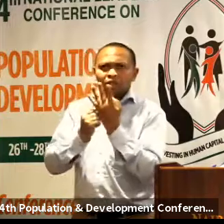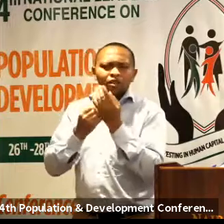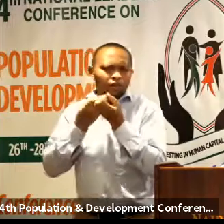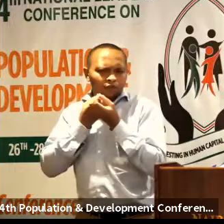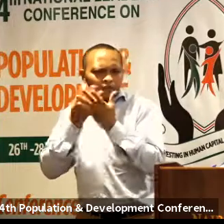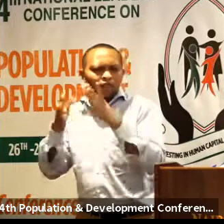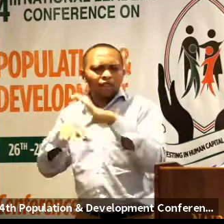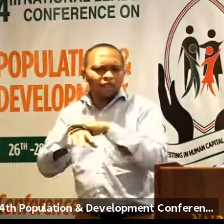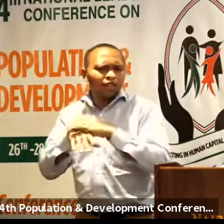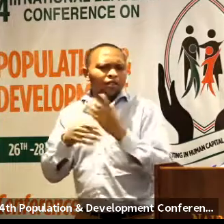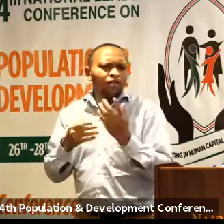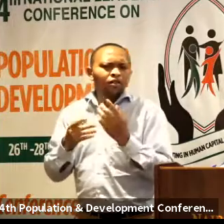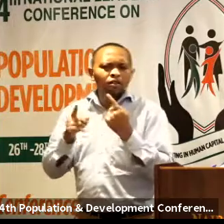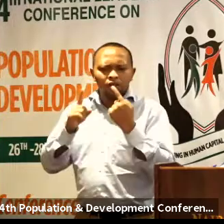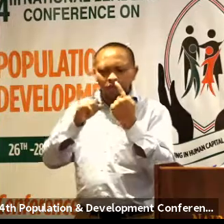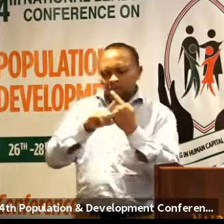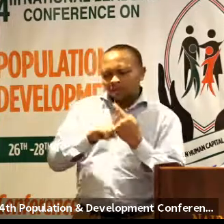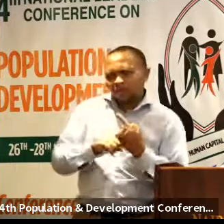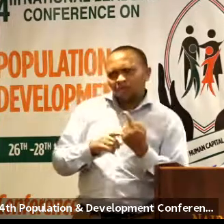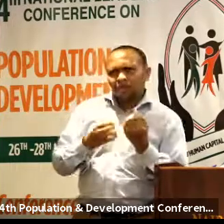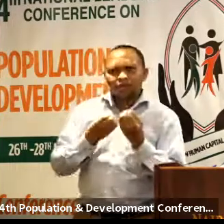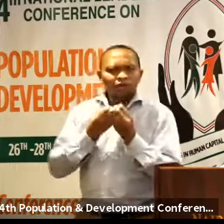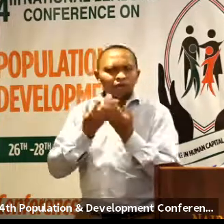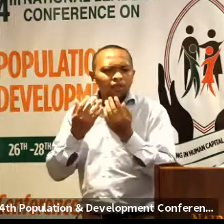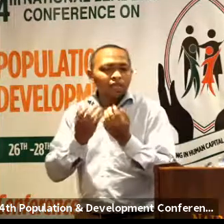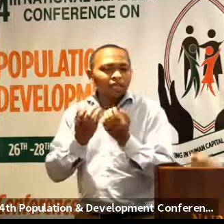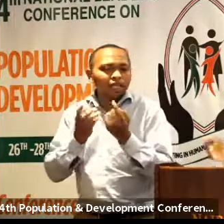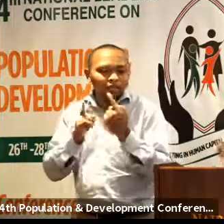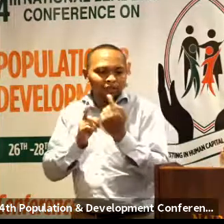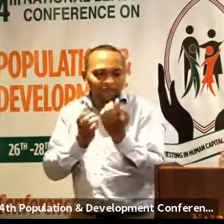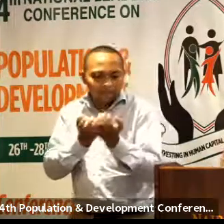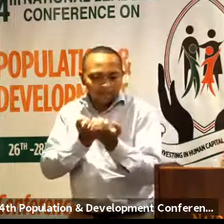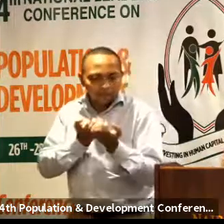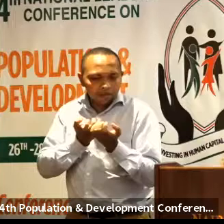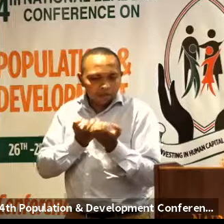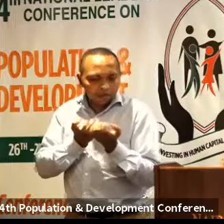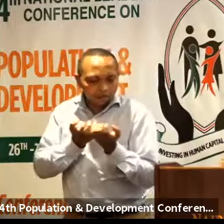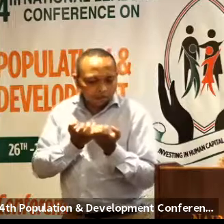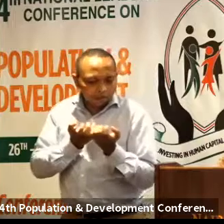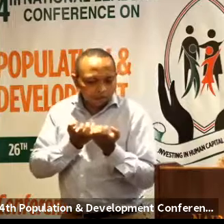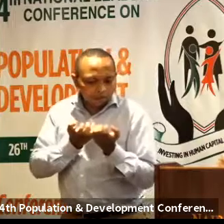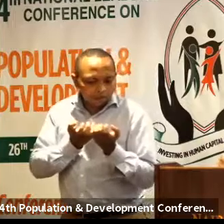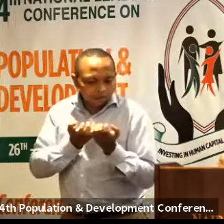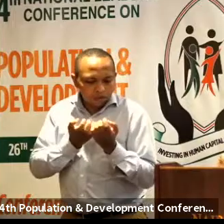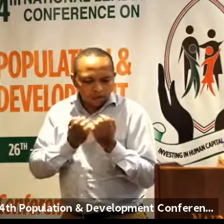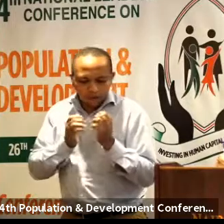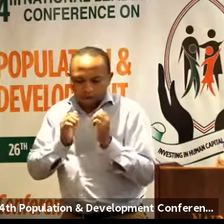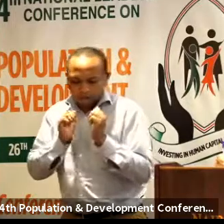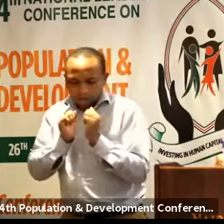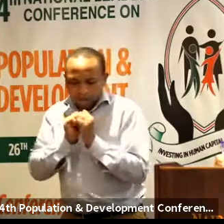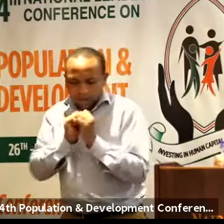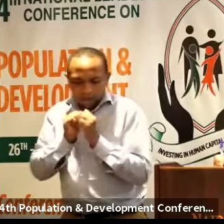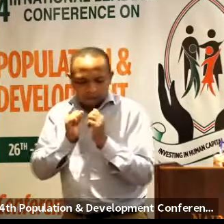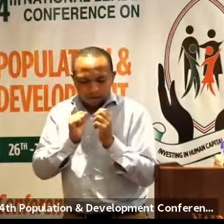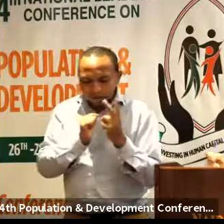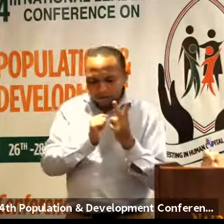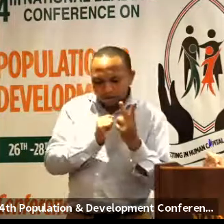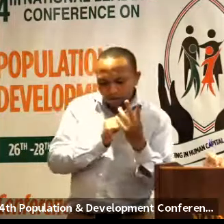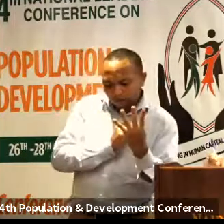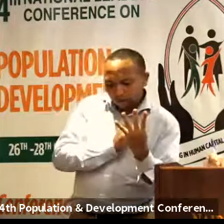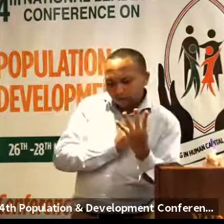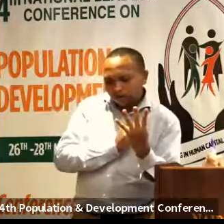balkanization of the different cohorts with different needs from 10 to 24 years of age, and